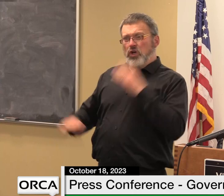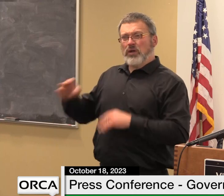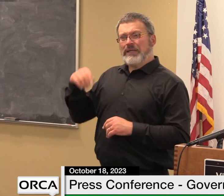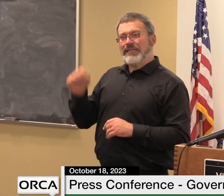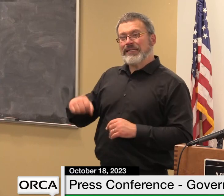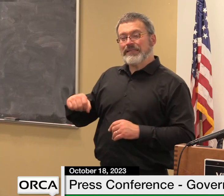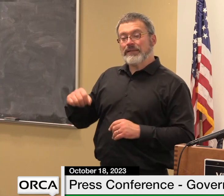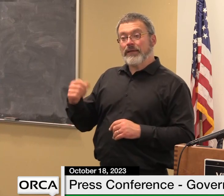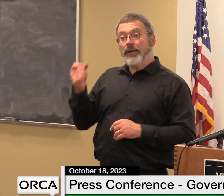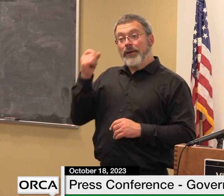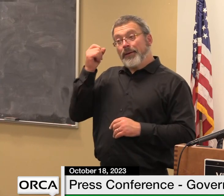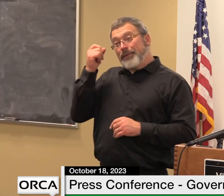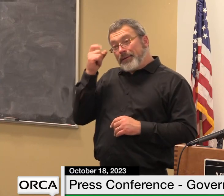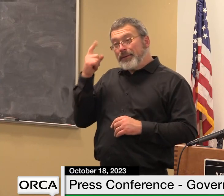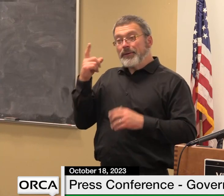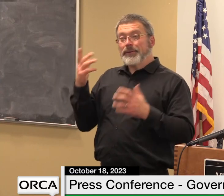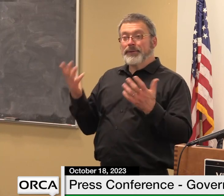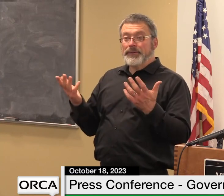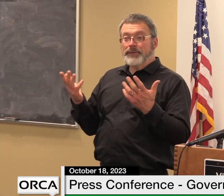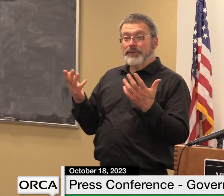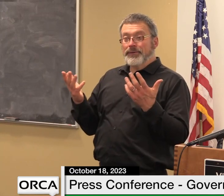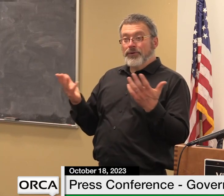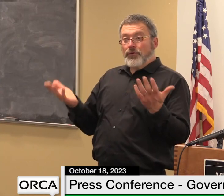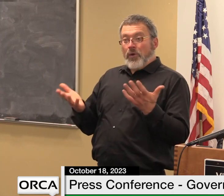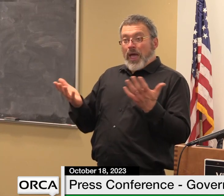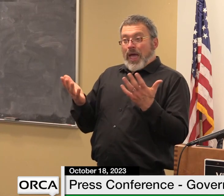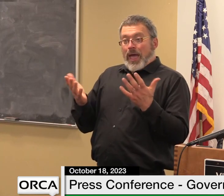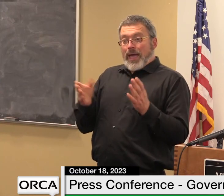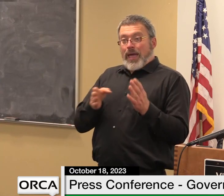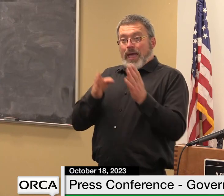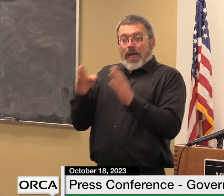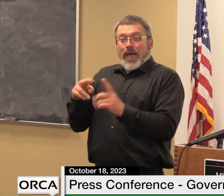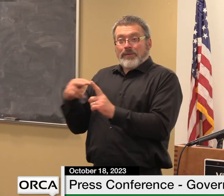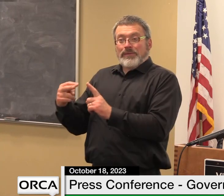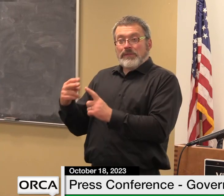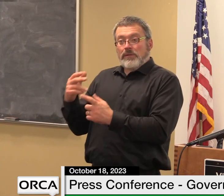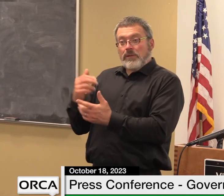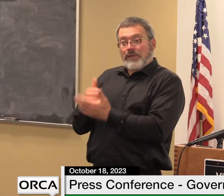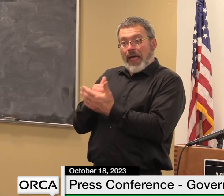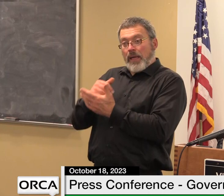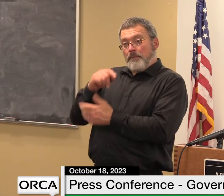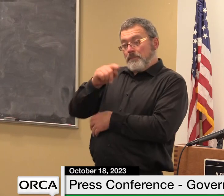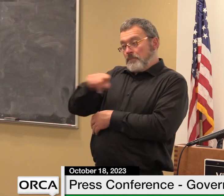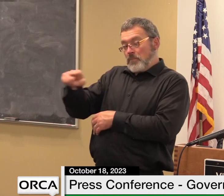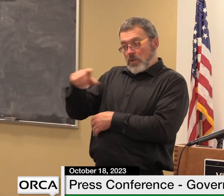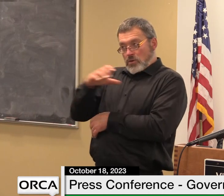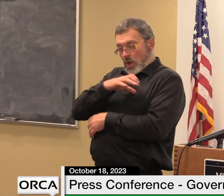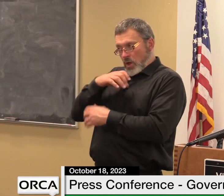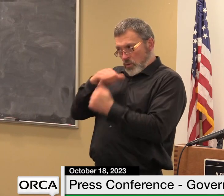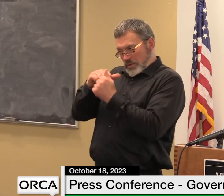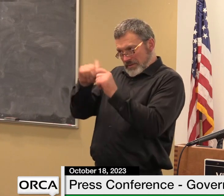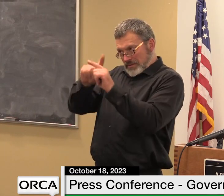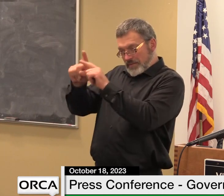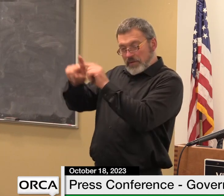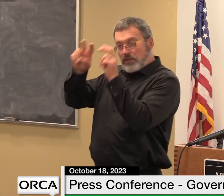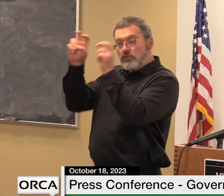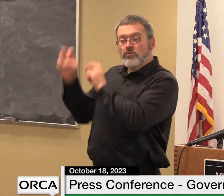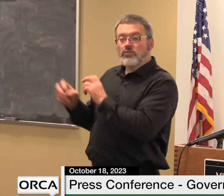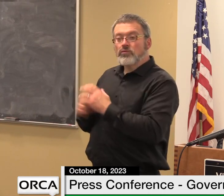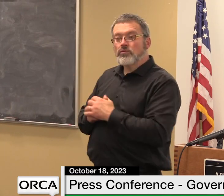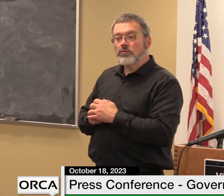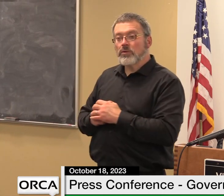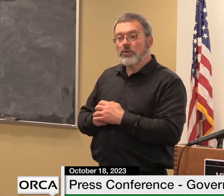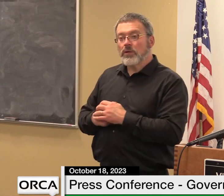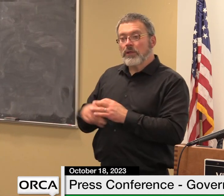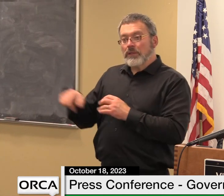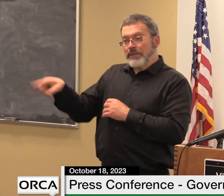mean, there's a lot of work to do. We need some help in Congress with a number of different initiatives, and we need them to come